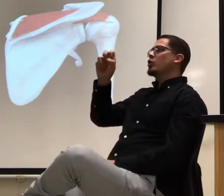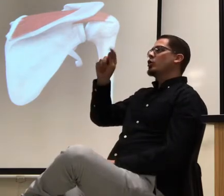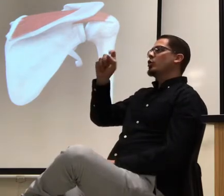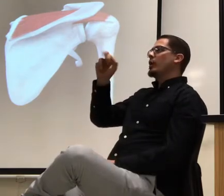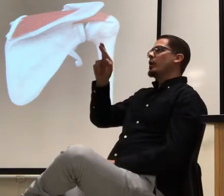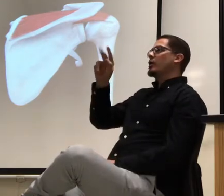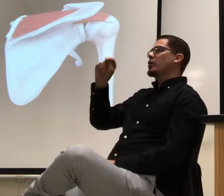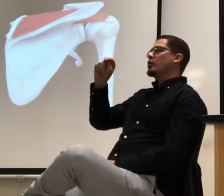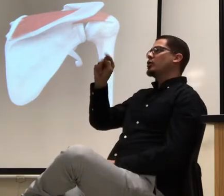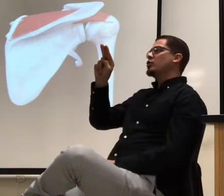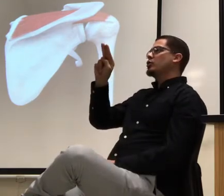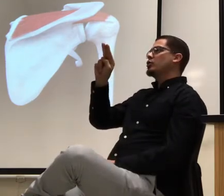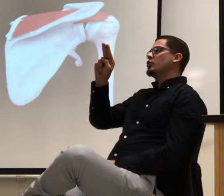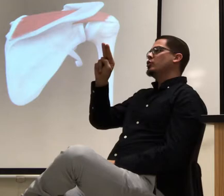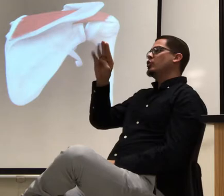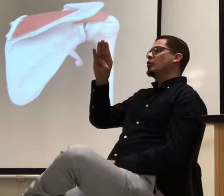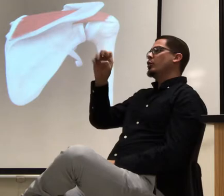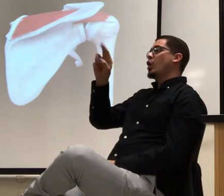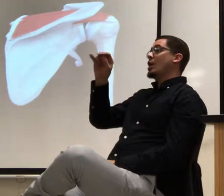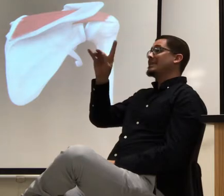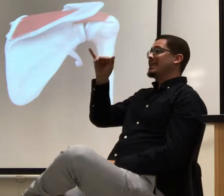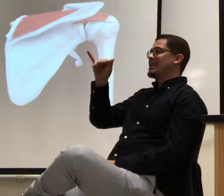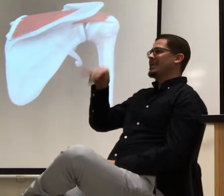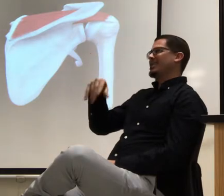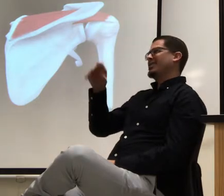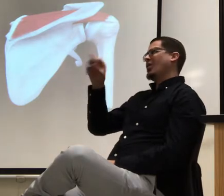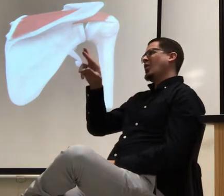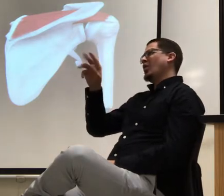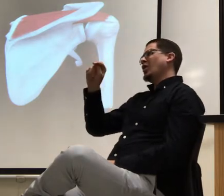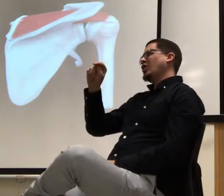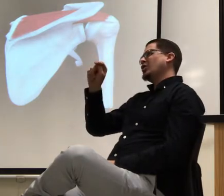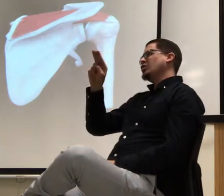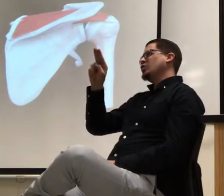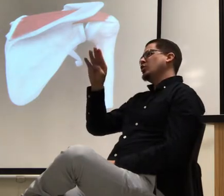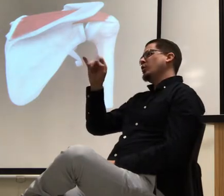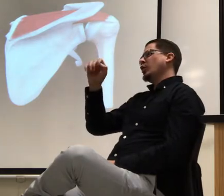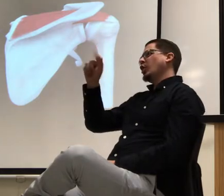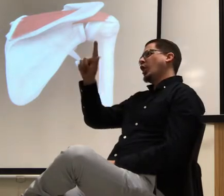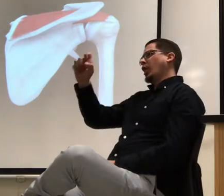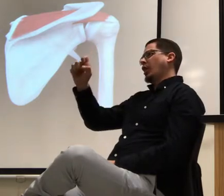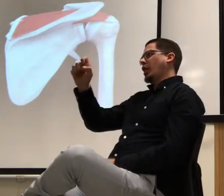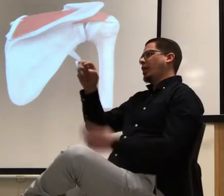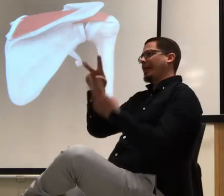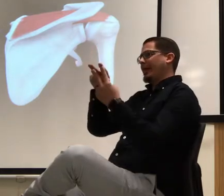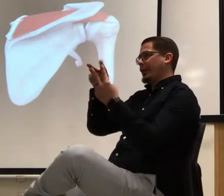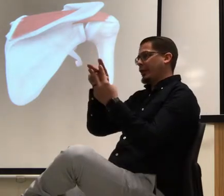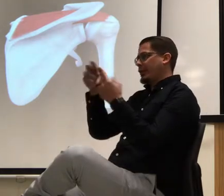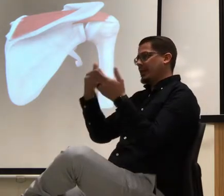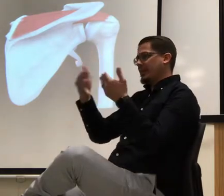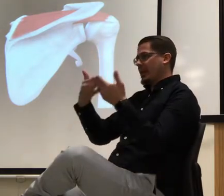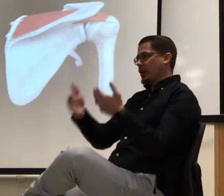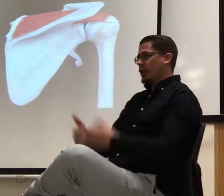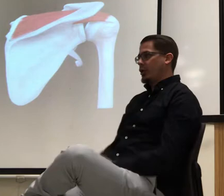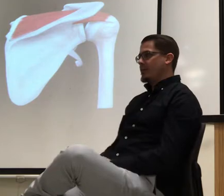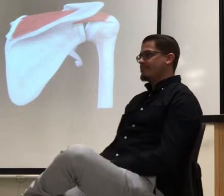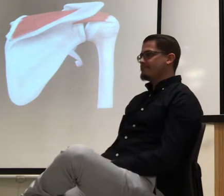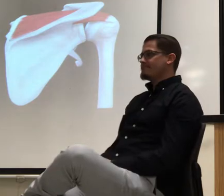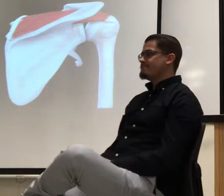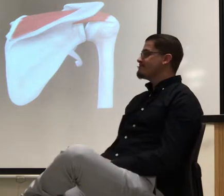tubercle. Some books call it the greater tuberosity, but either or is fine. I've seen both. It's, either is